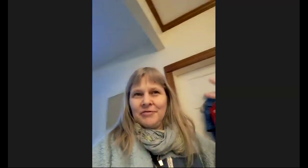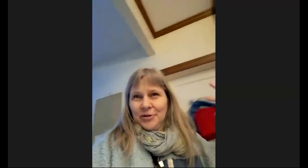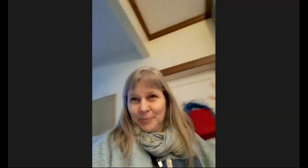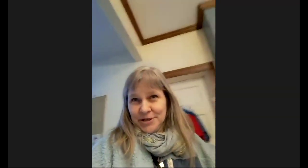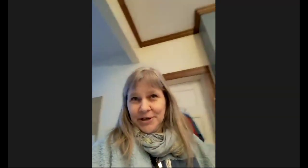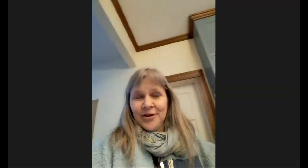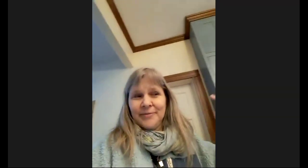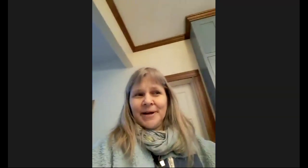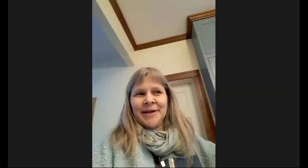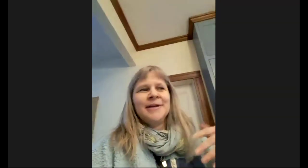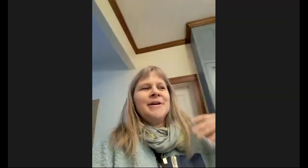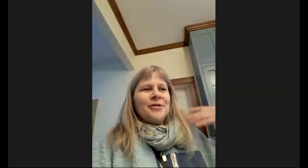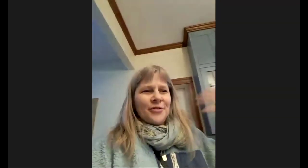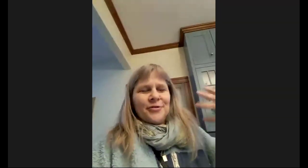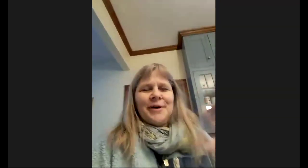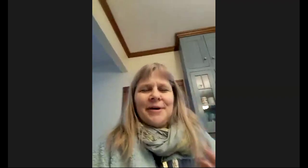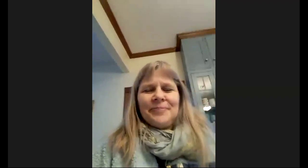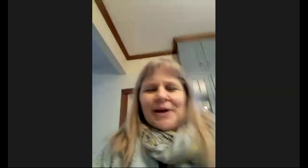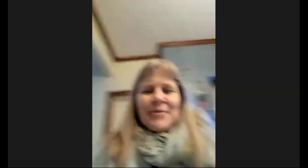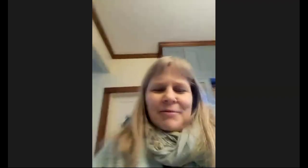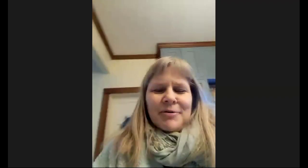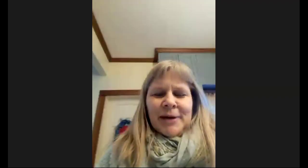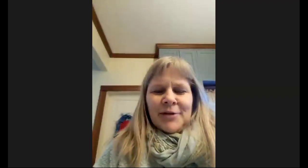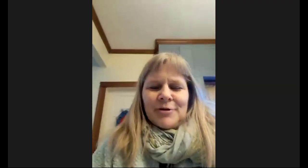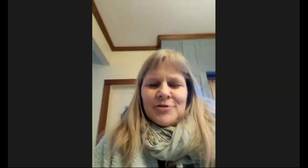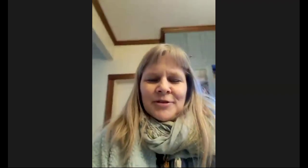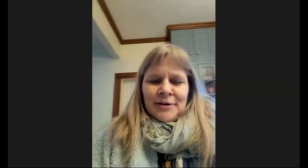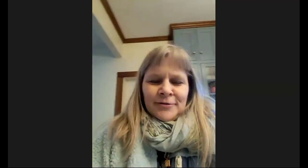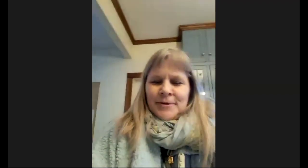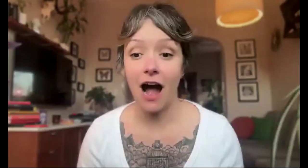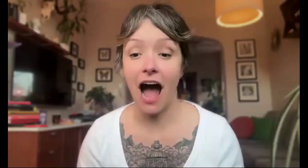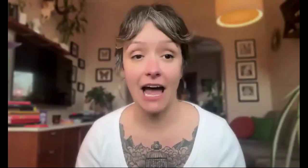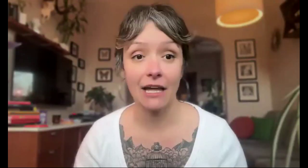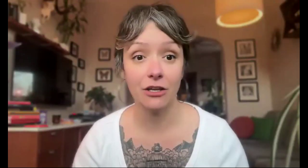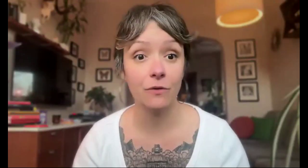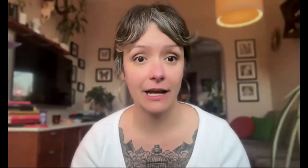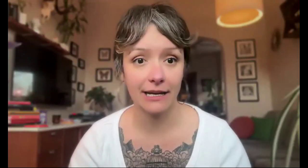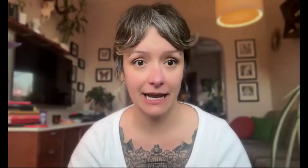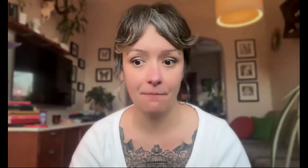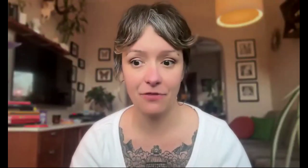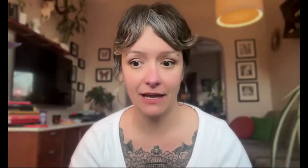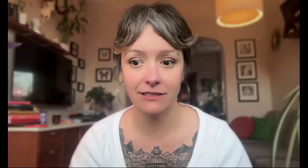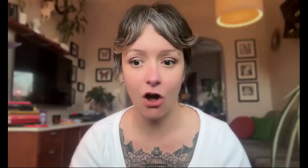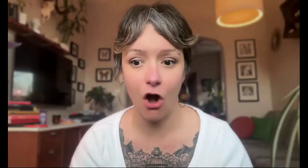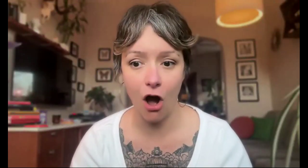of expertise than mine. So, yeah, that was my last question. Thanks. You and I can hit up things